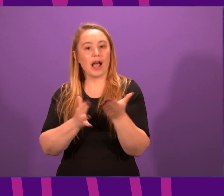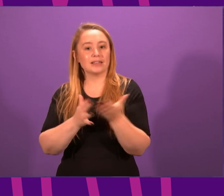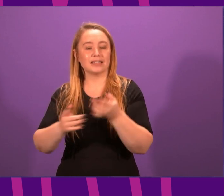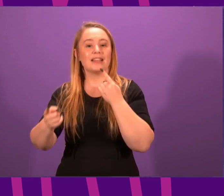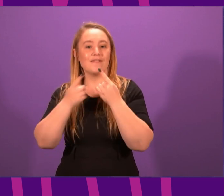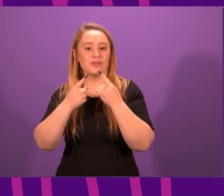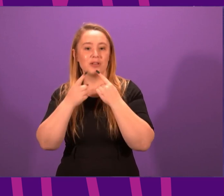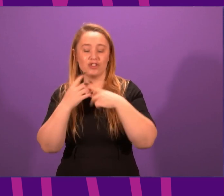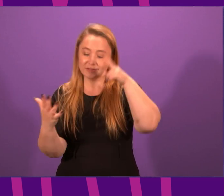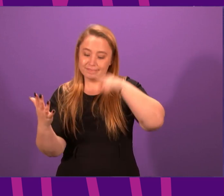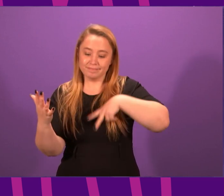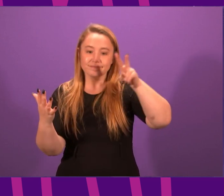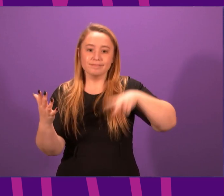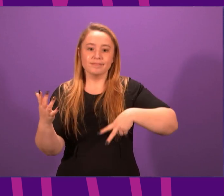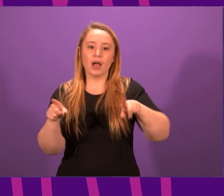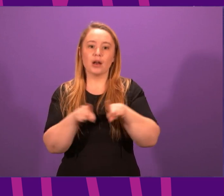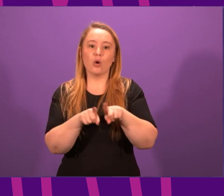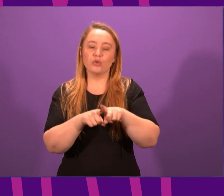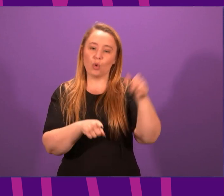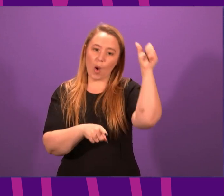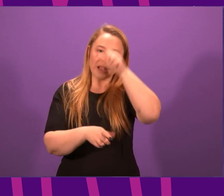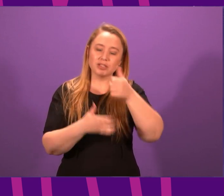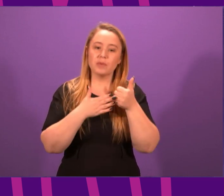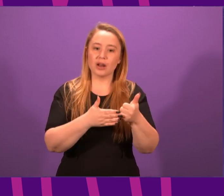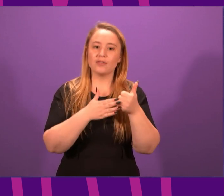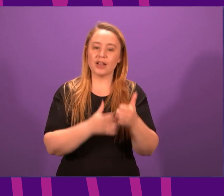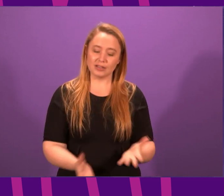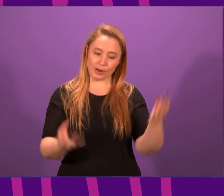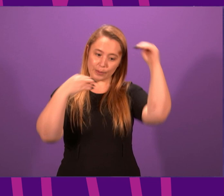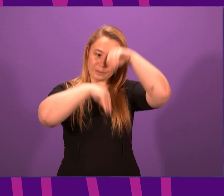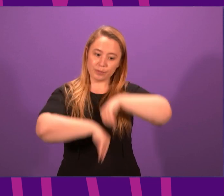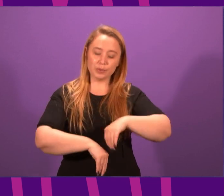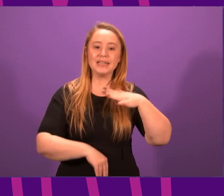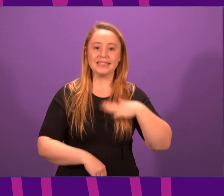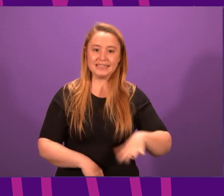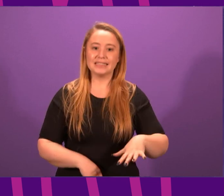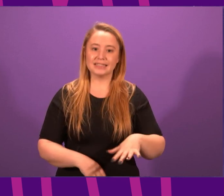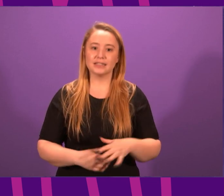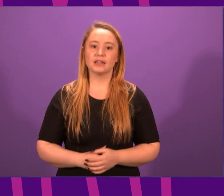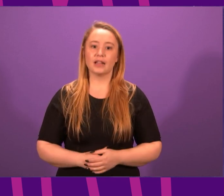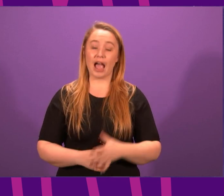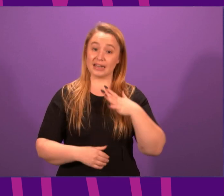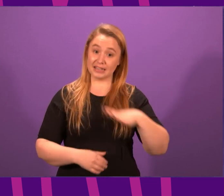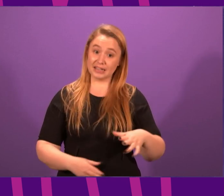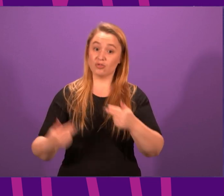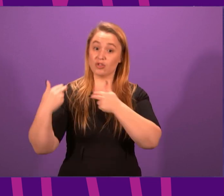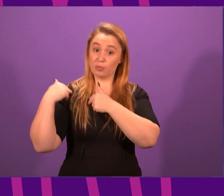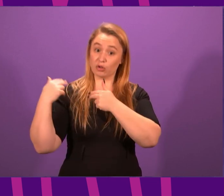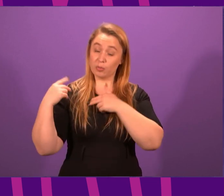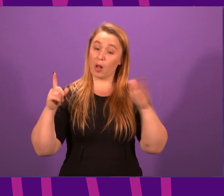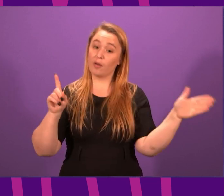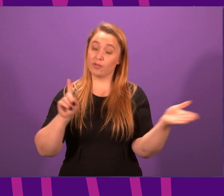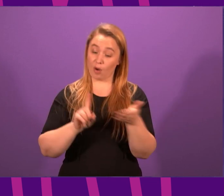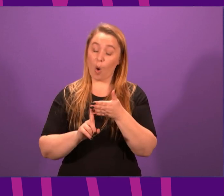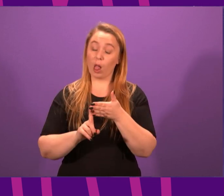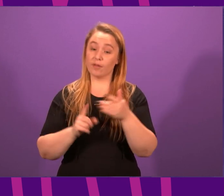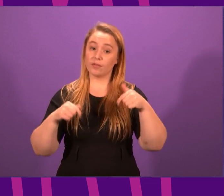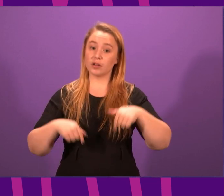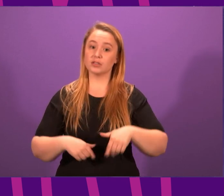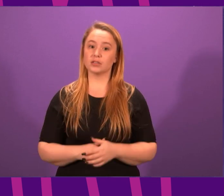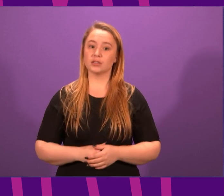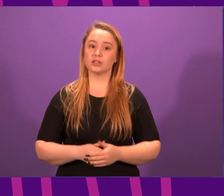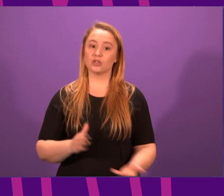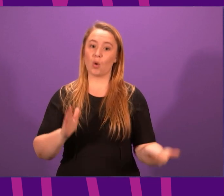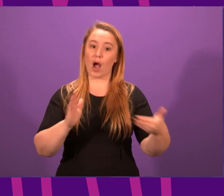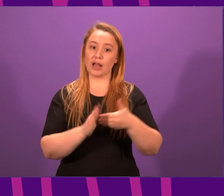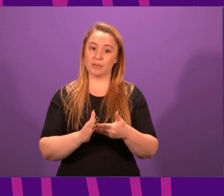information as well as the expert advice that government has, and it will require a level of responsibility from all of us. I commend the amendment